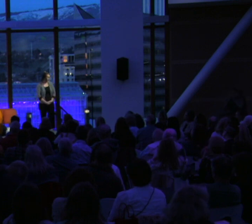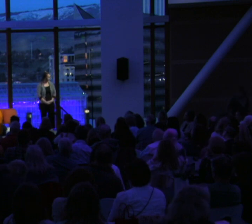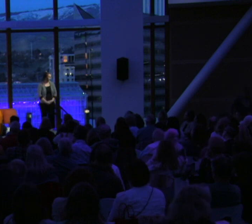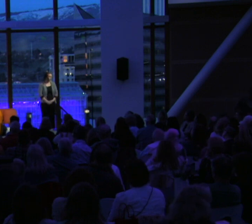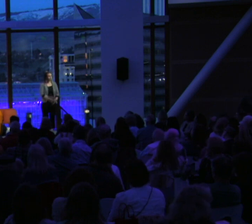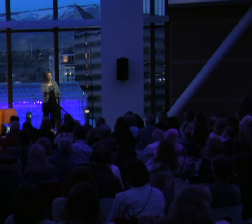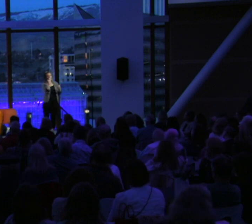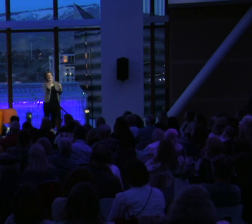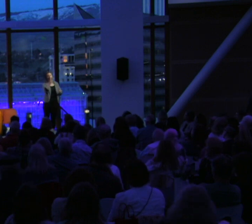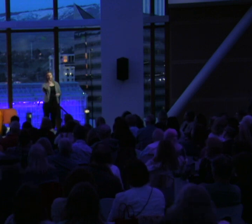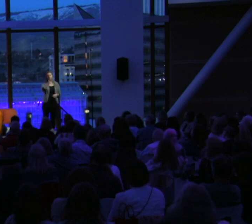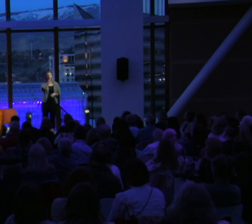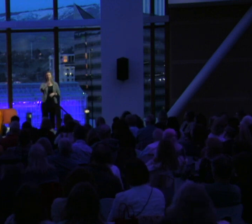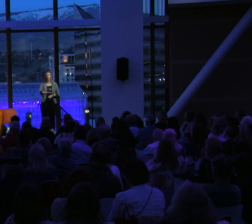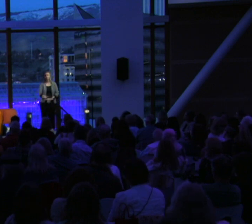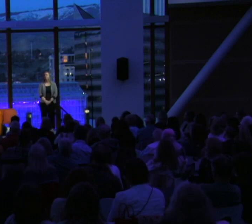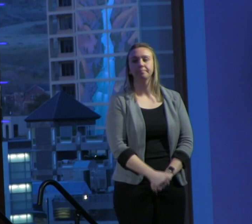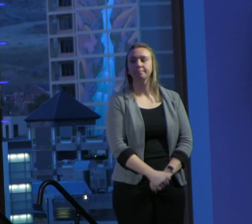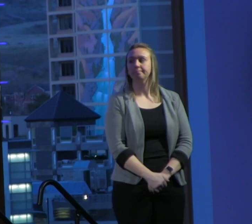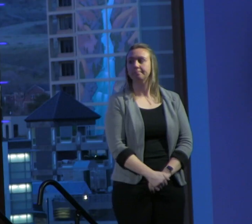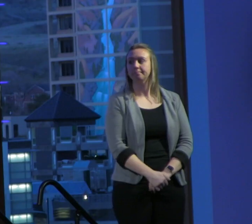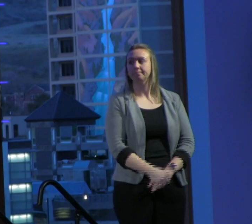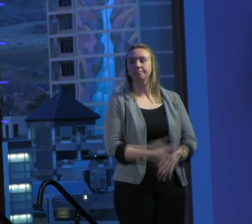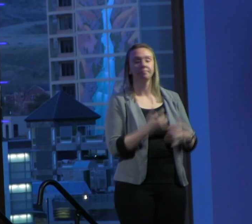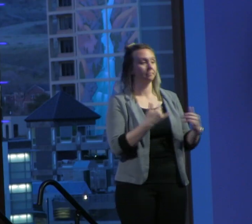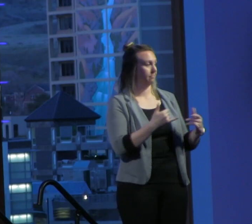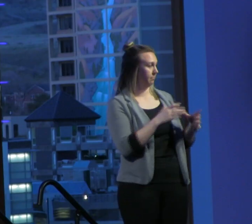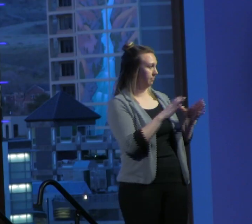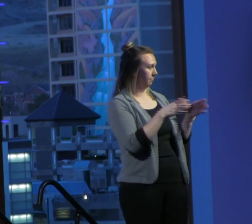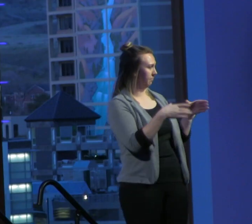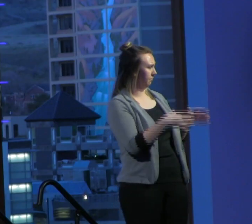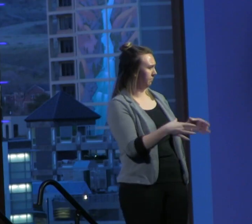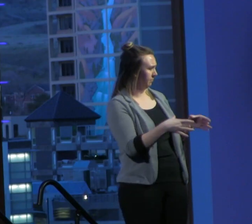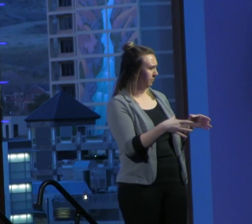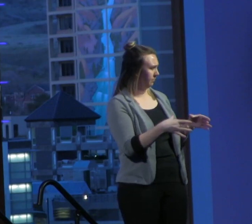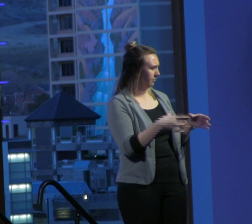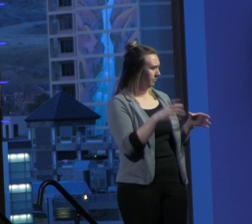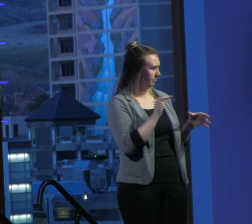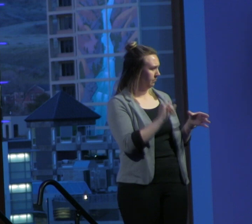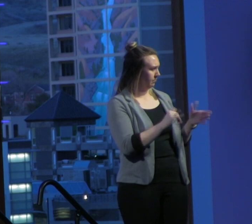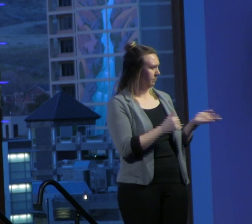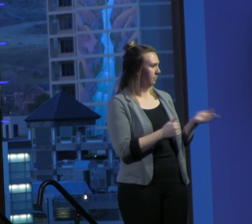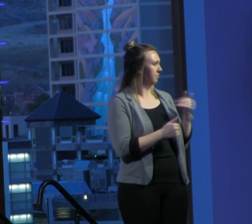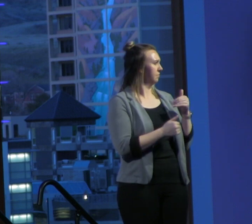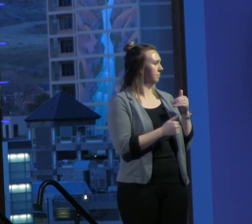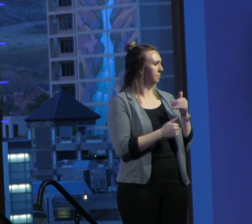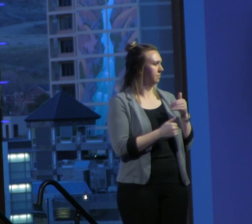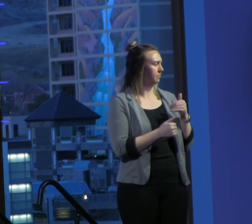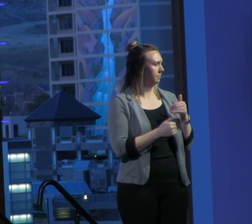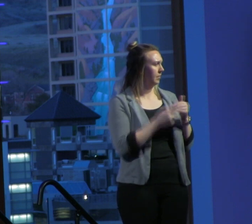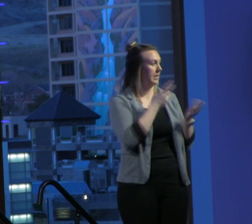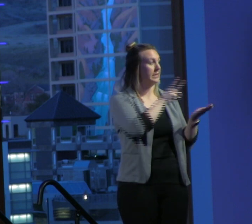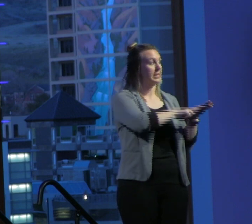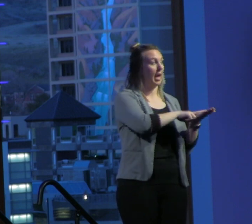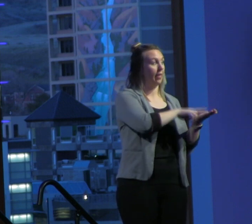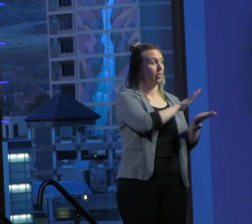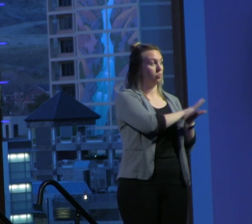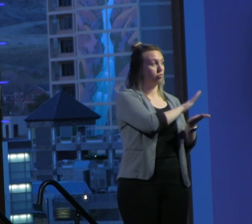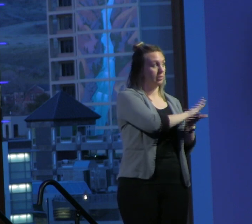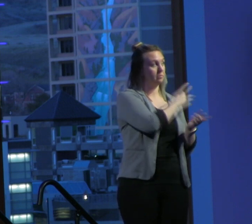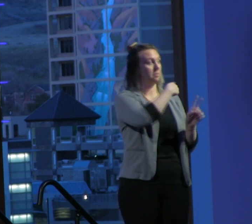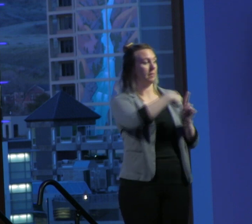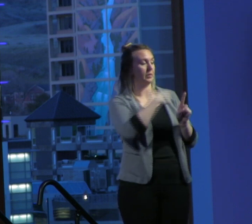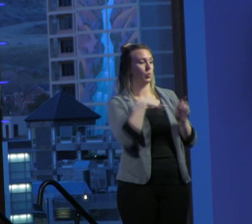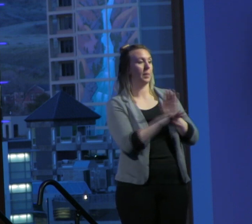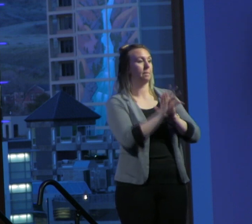Thank you, Mike. And let's get that, got double duty going on. They're signing the release, and we're also picking another